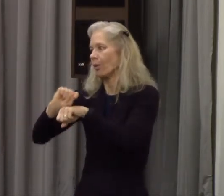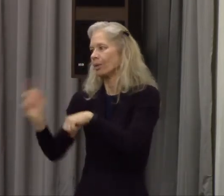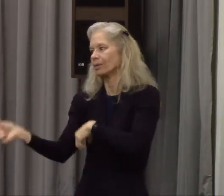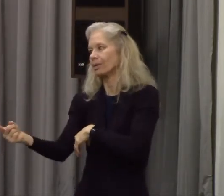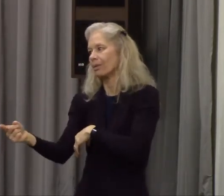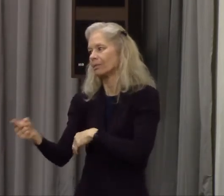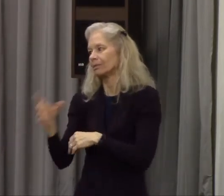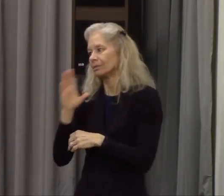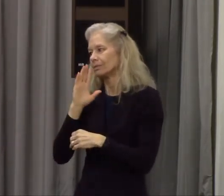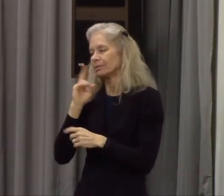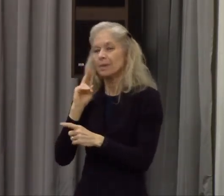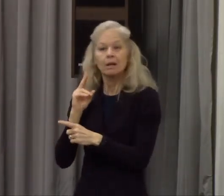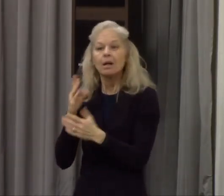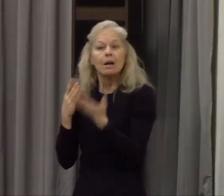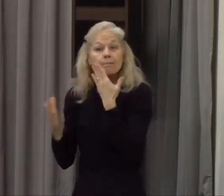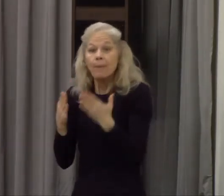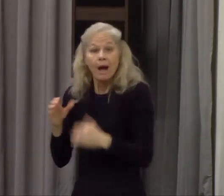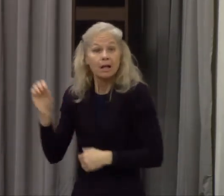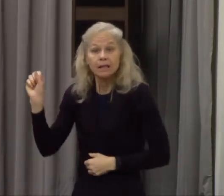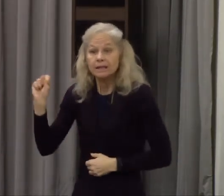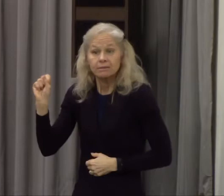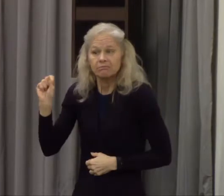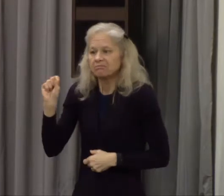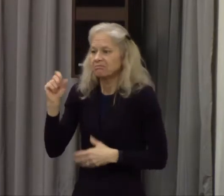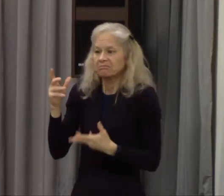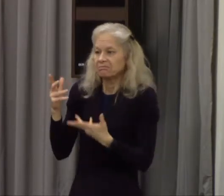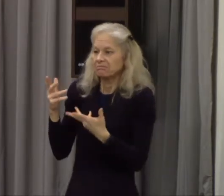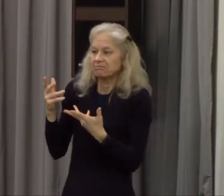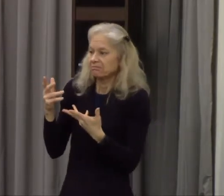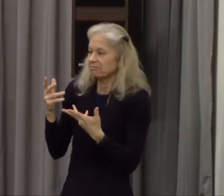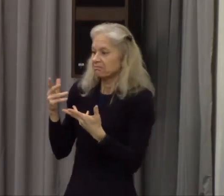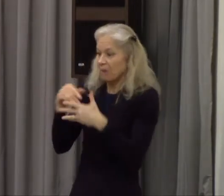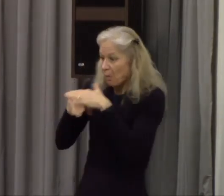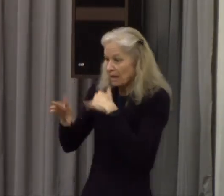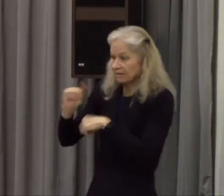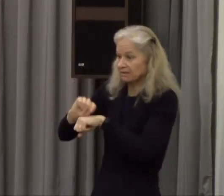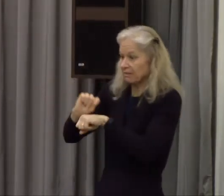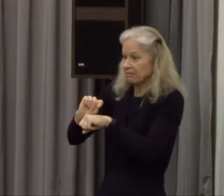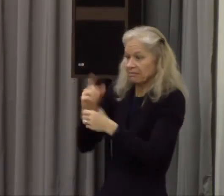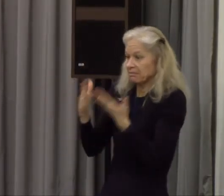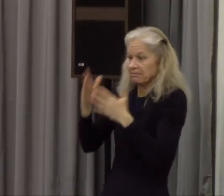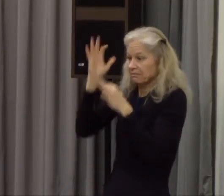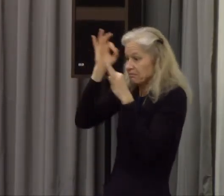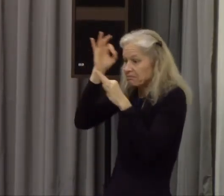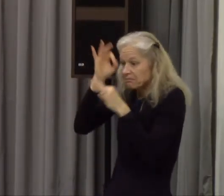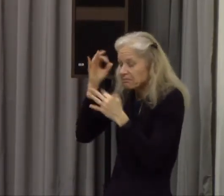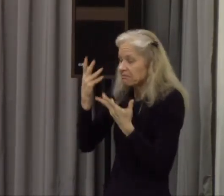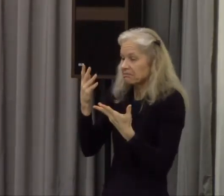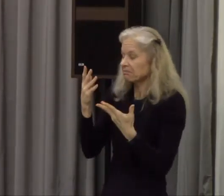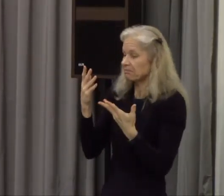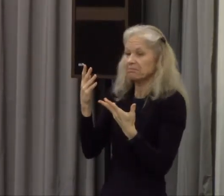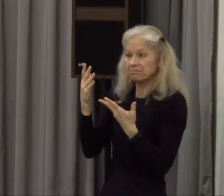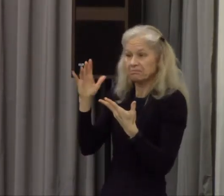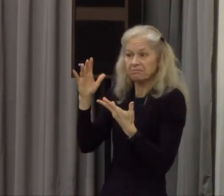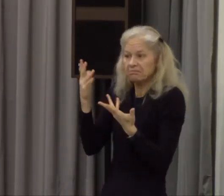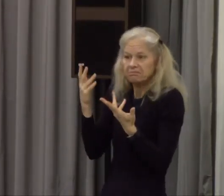day was going to be the day. But that day he goes in, and all of a sudden he looks, and there he